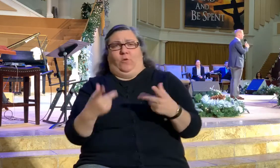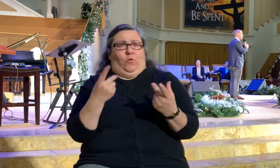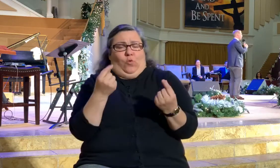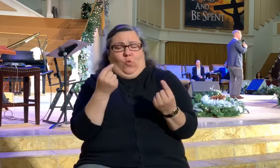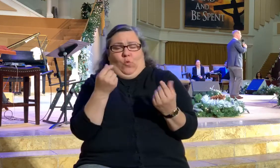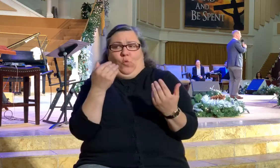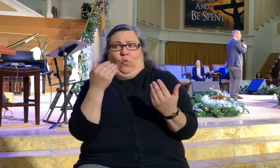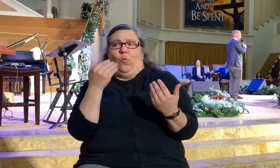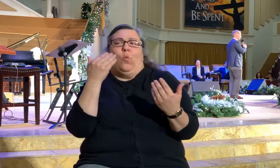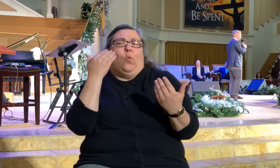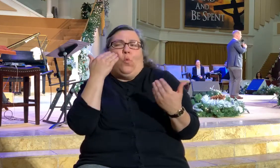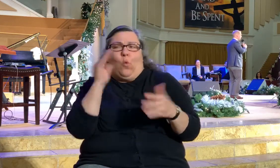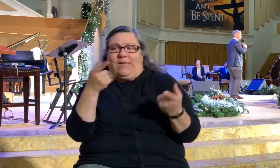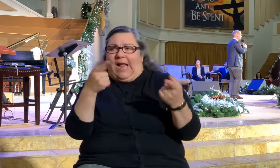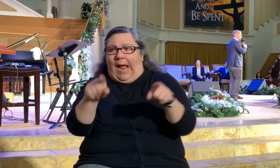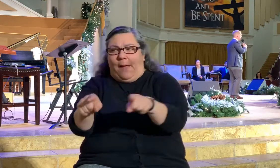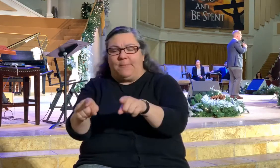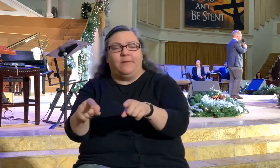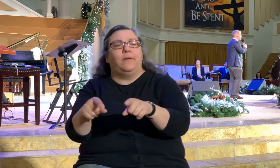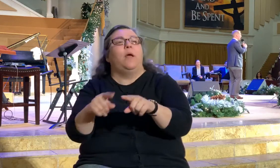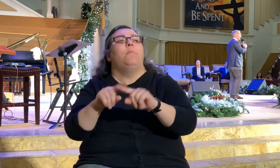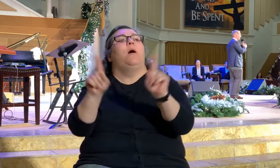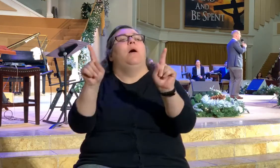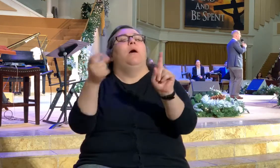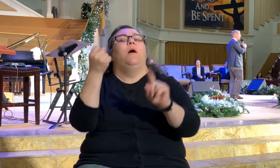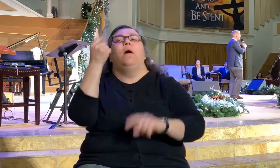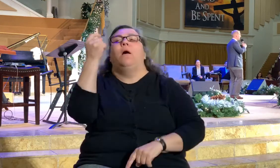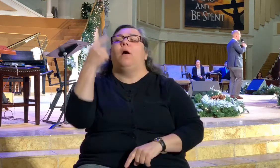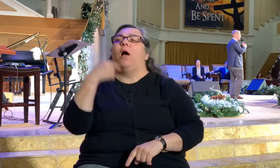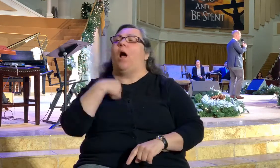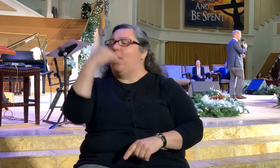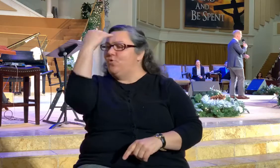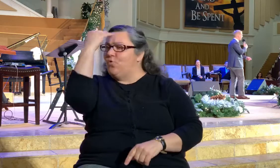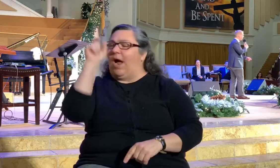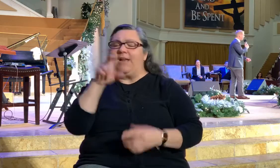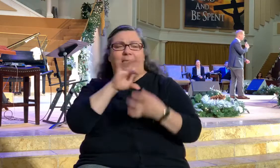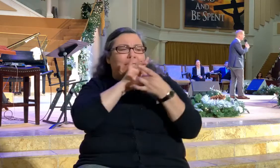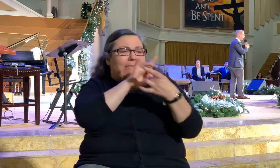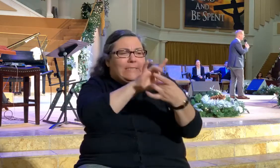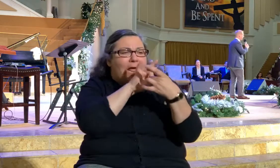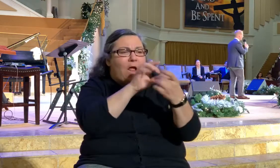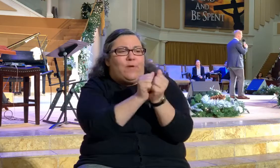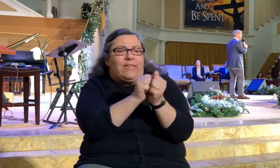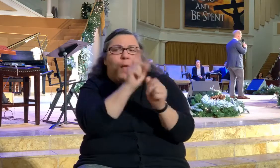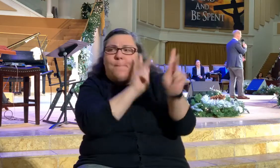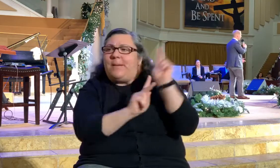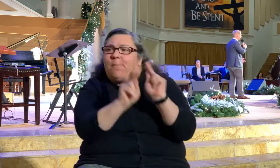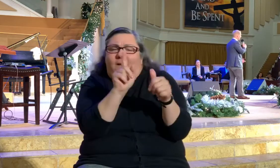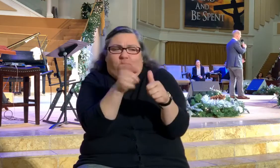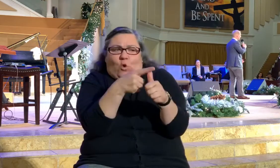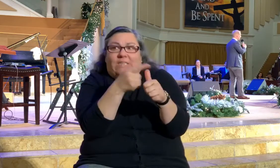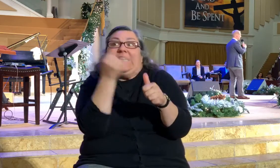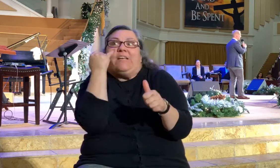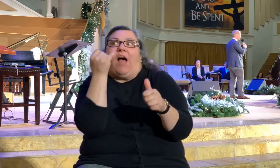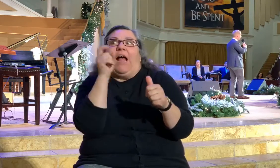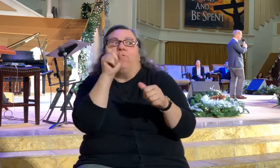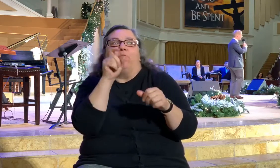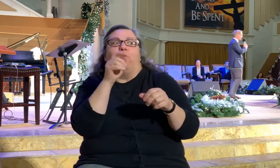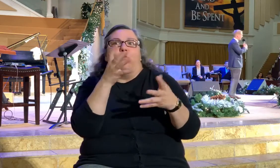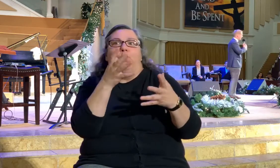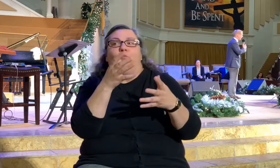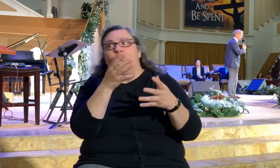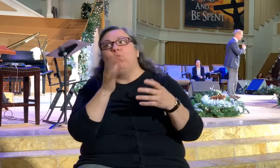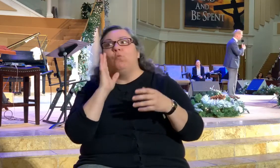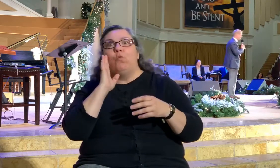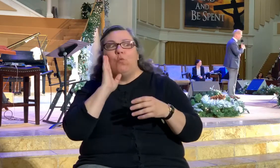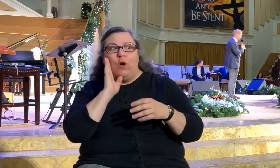few months. But I knew I had to make a connection with the people if I was going to be effective. I didn't want there to be